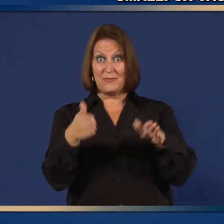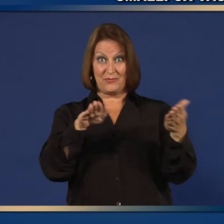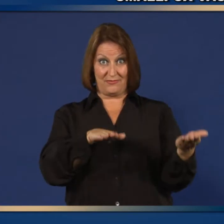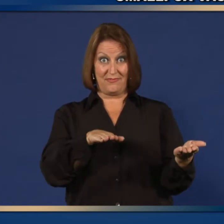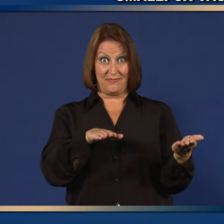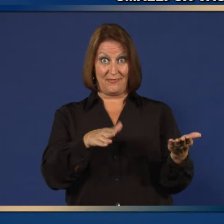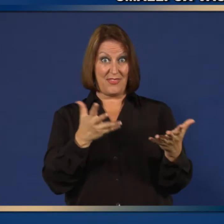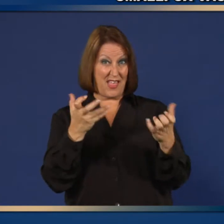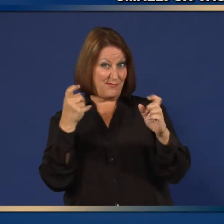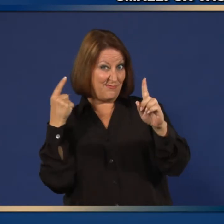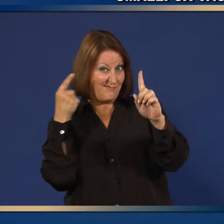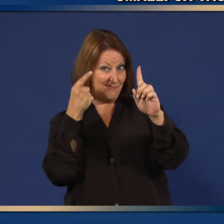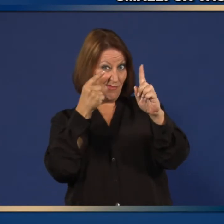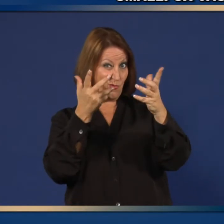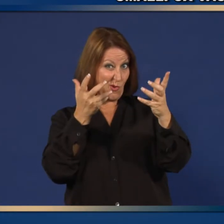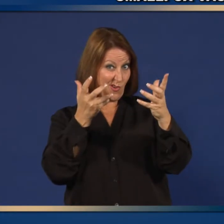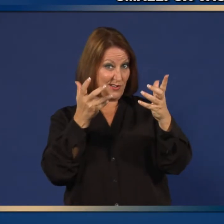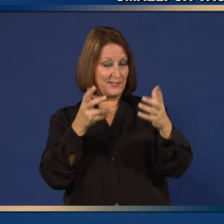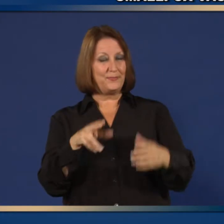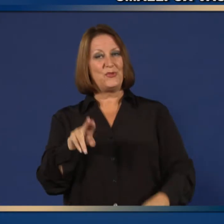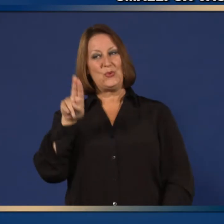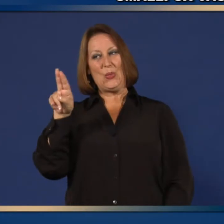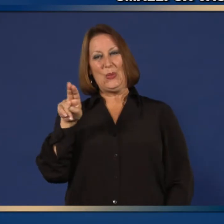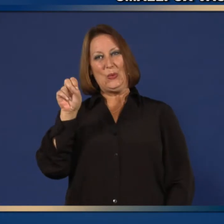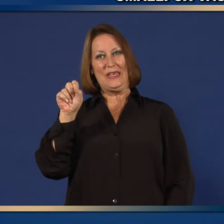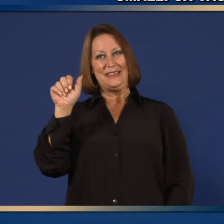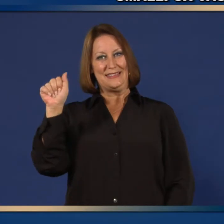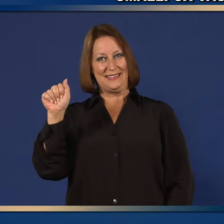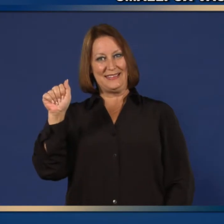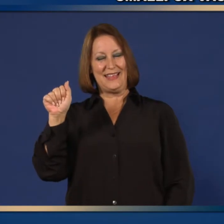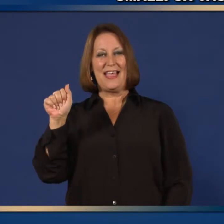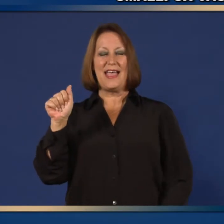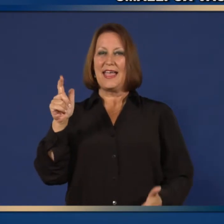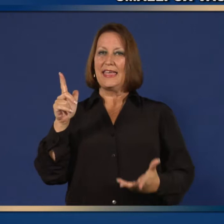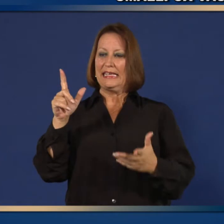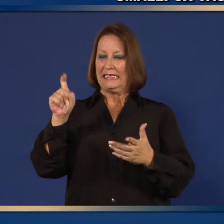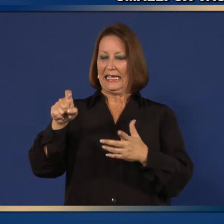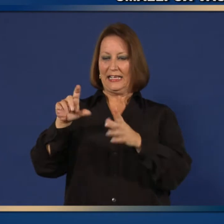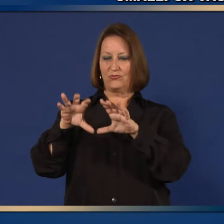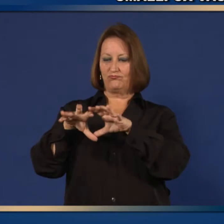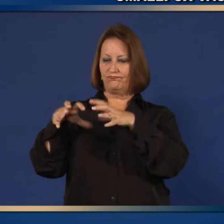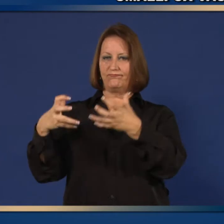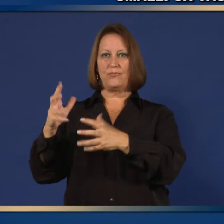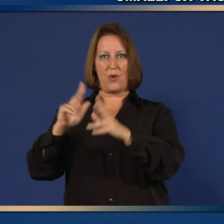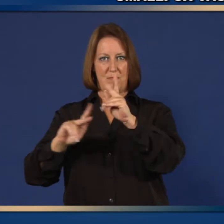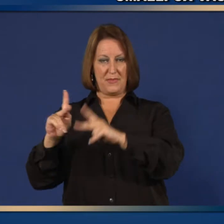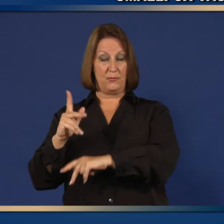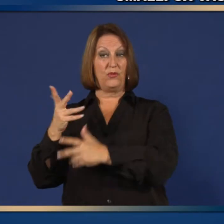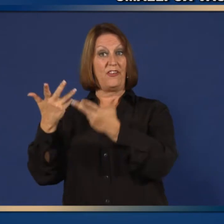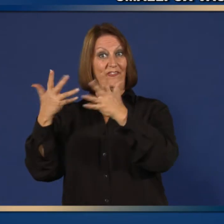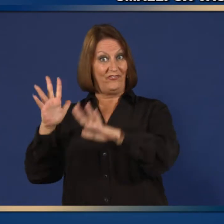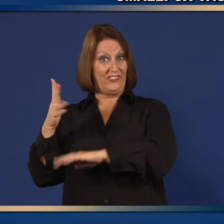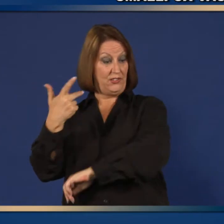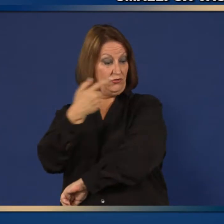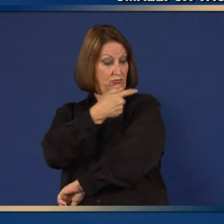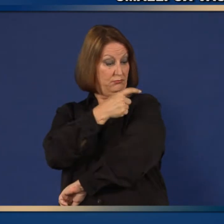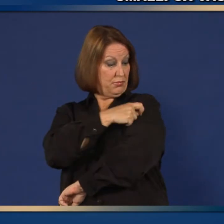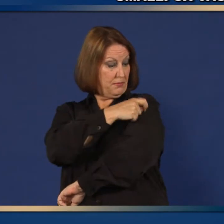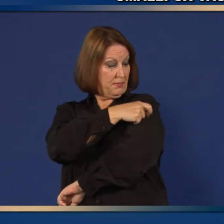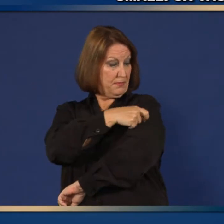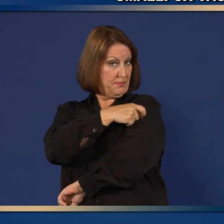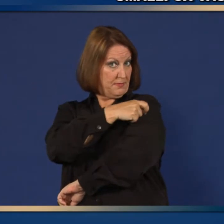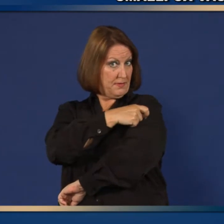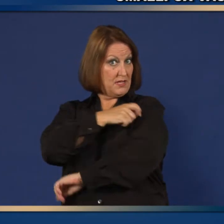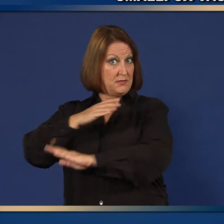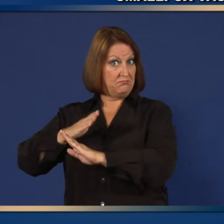The U.S. needs teams of healthcare providers and others to be vaccinated so